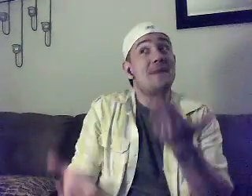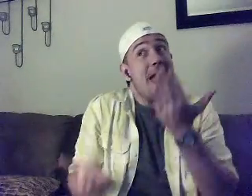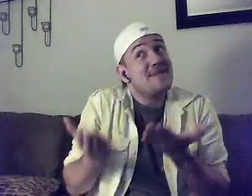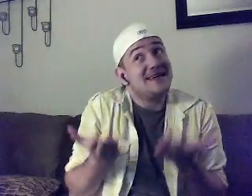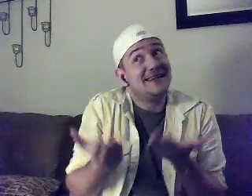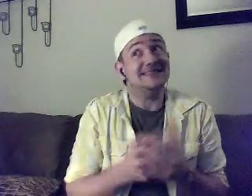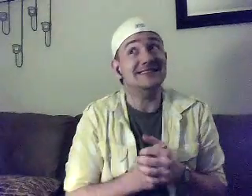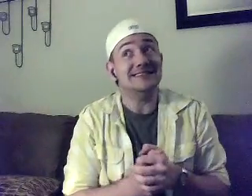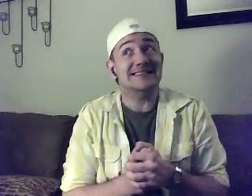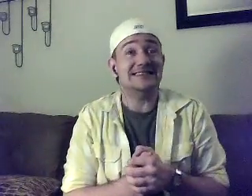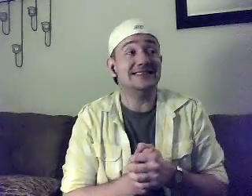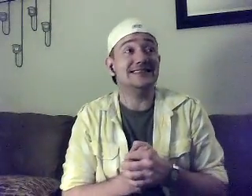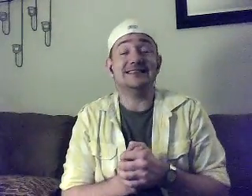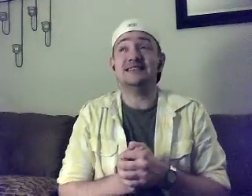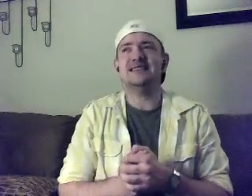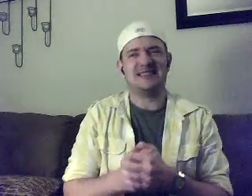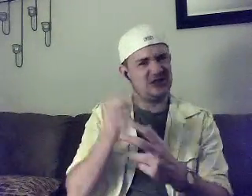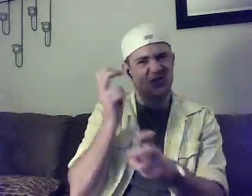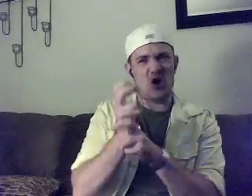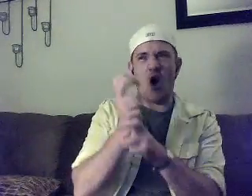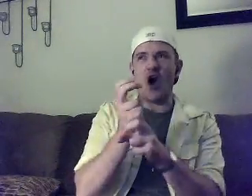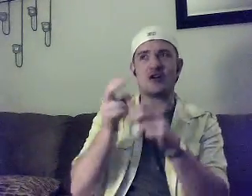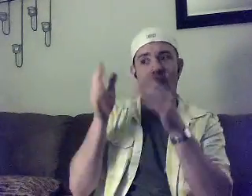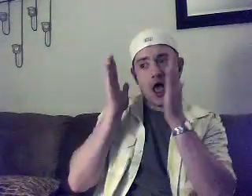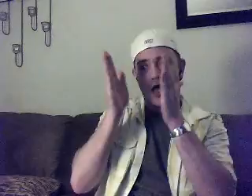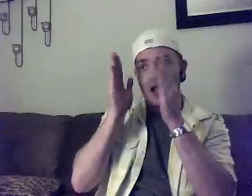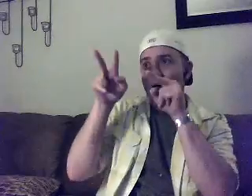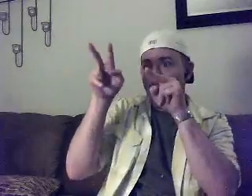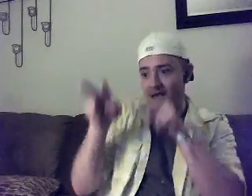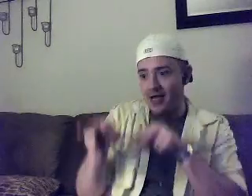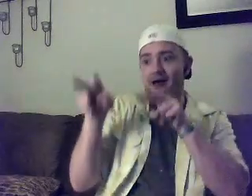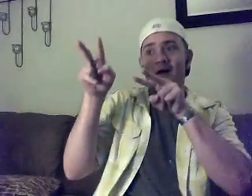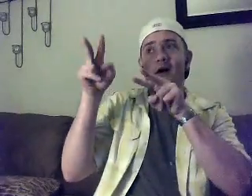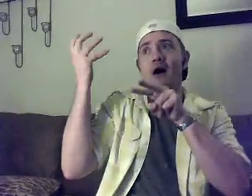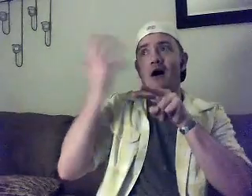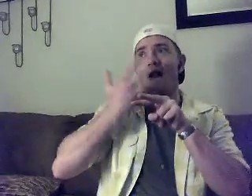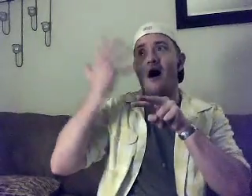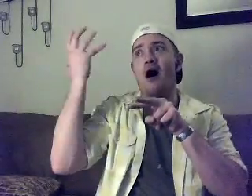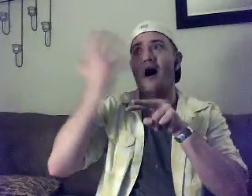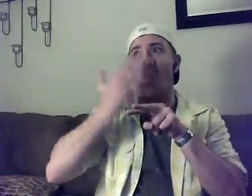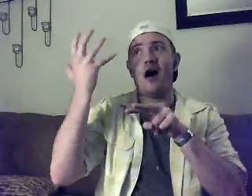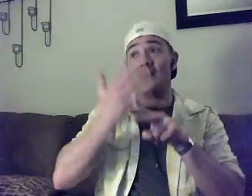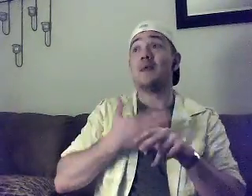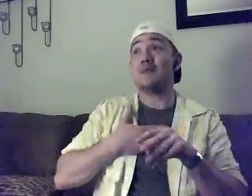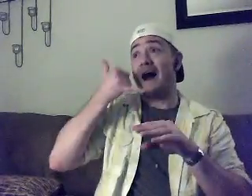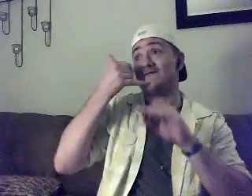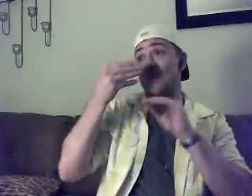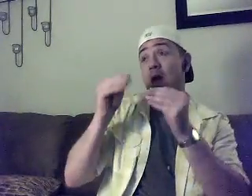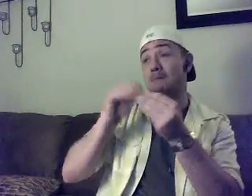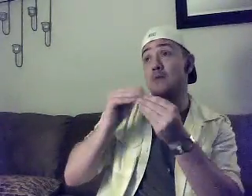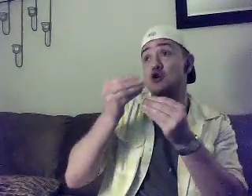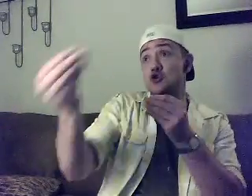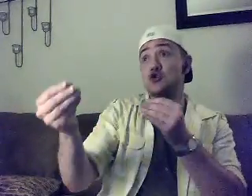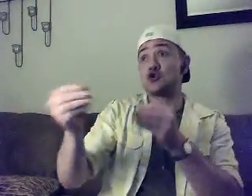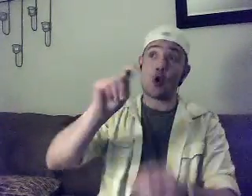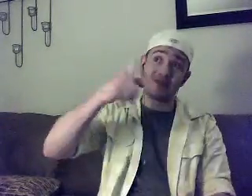maybe It's hard to look right At you, baby But here's my number So call me,